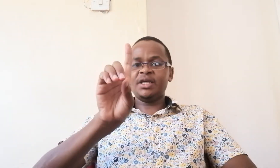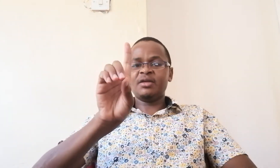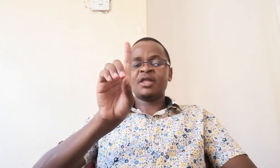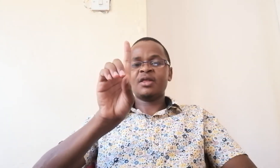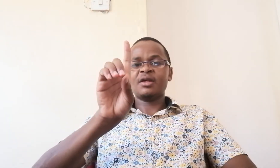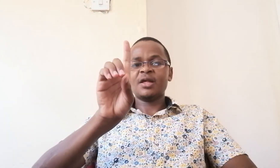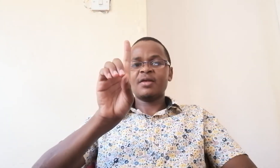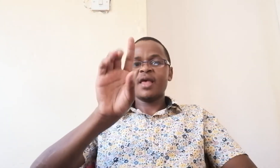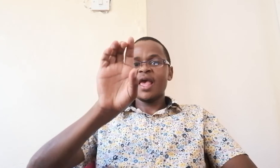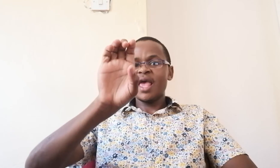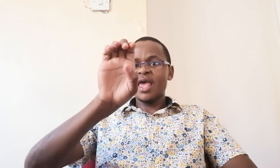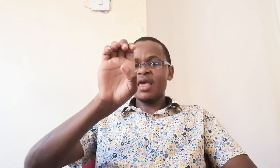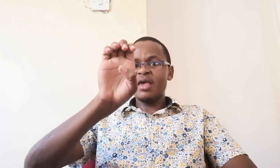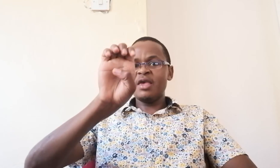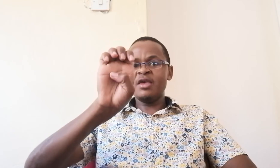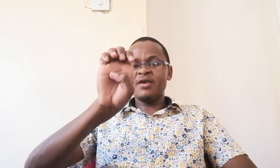D, E,